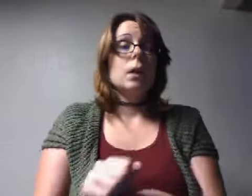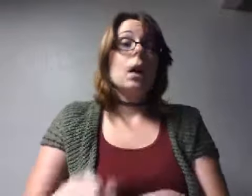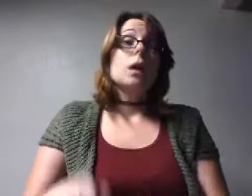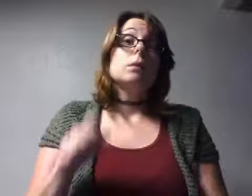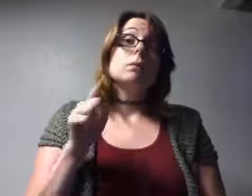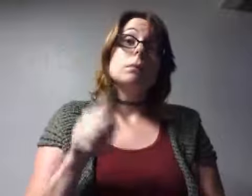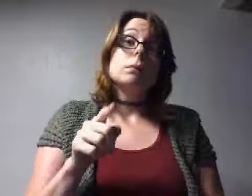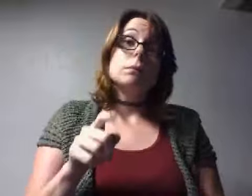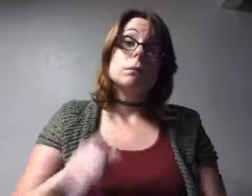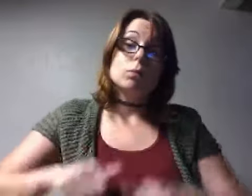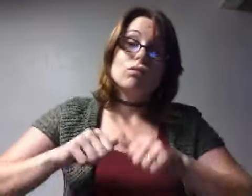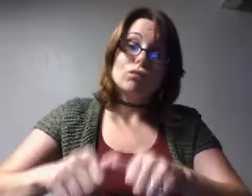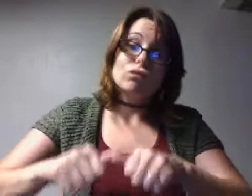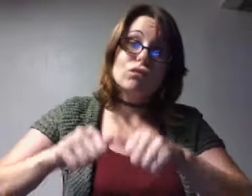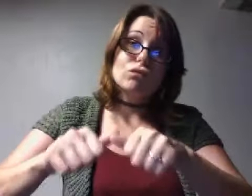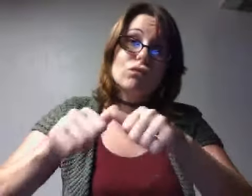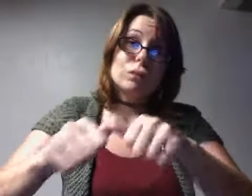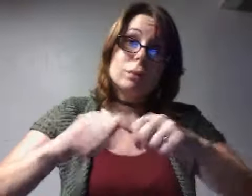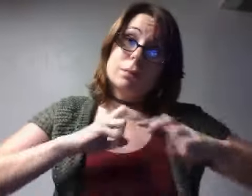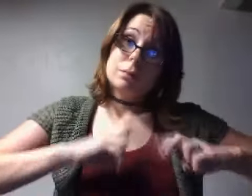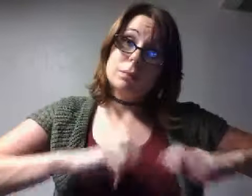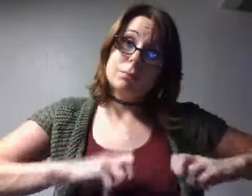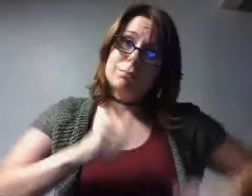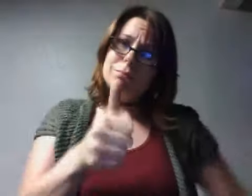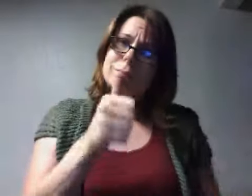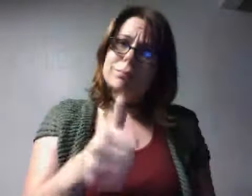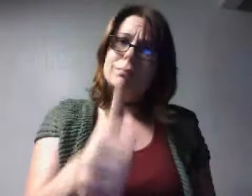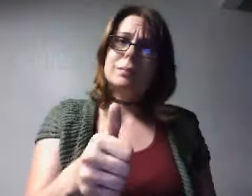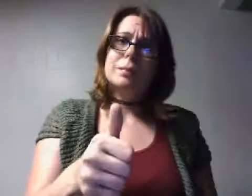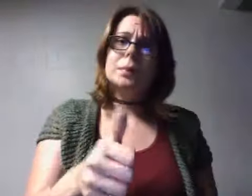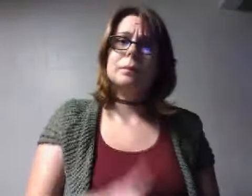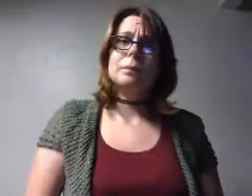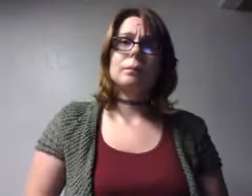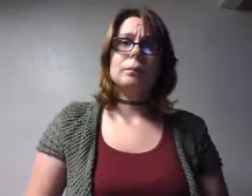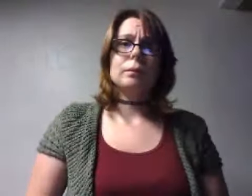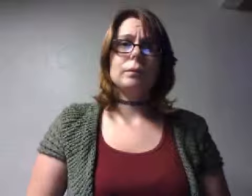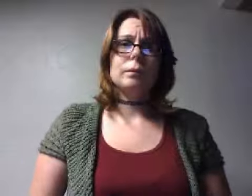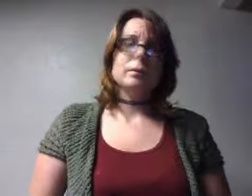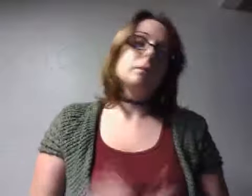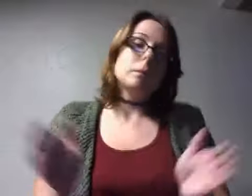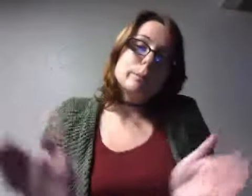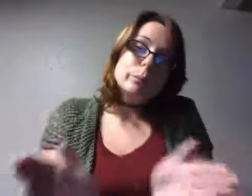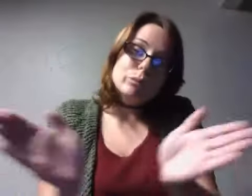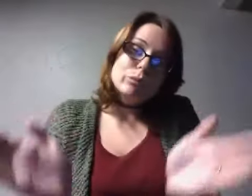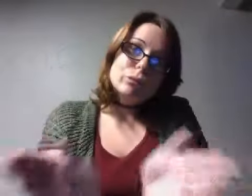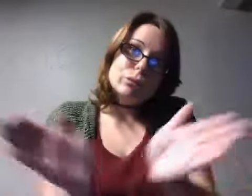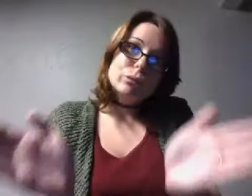and search yourself and find those things that really inspire you and make you want to photograph those